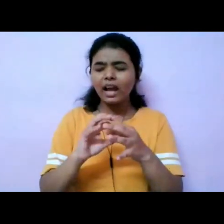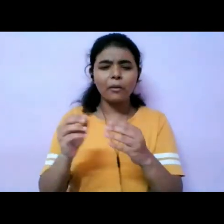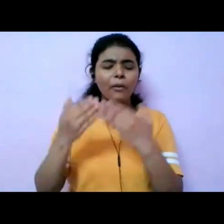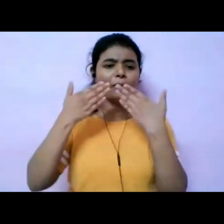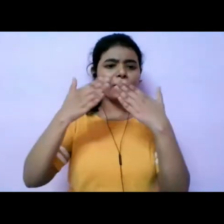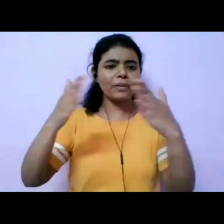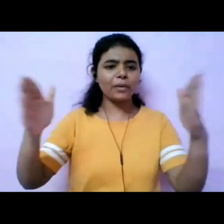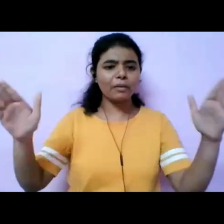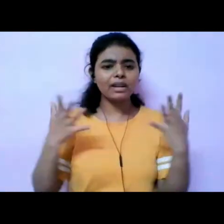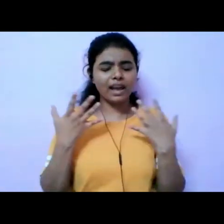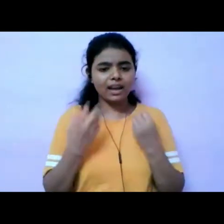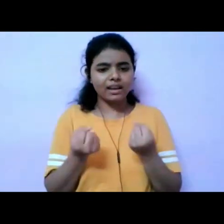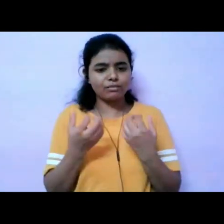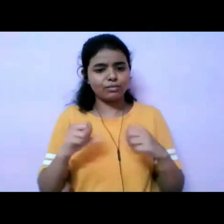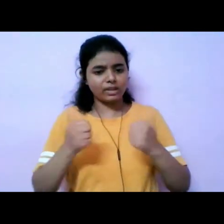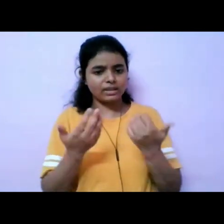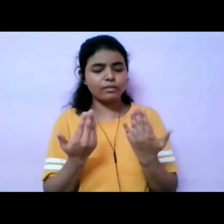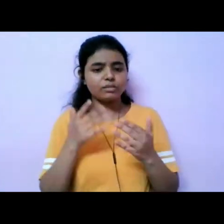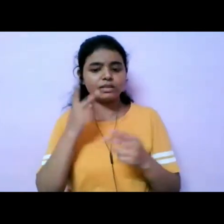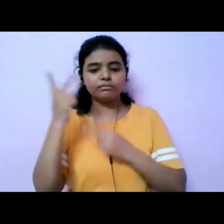of William Gass.